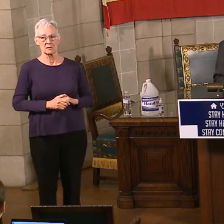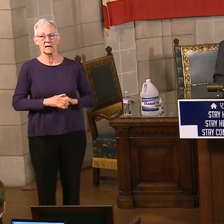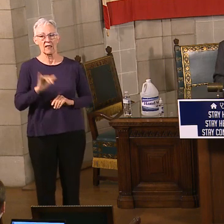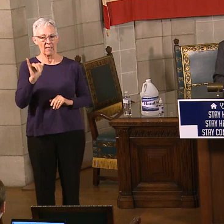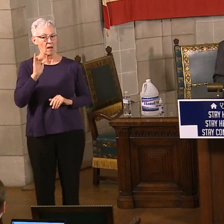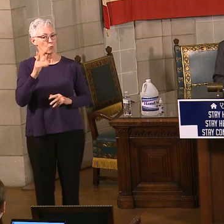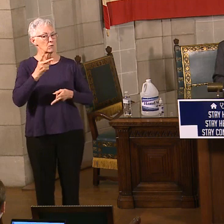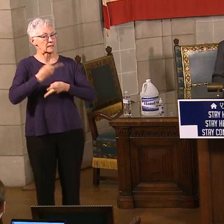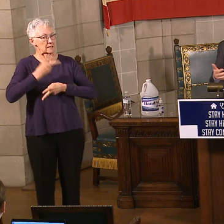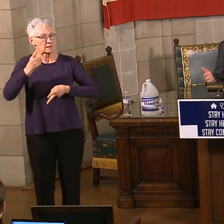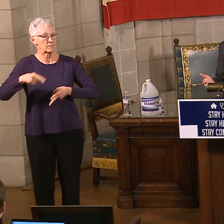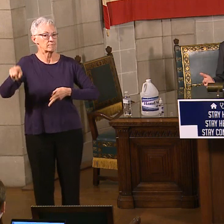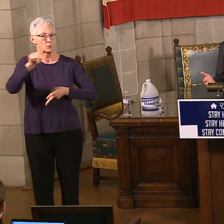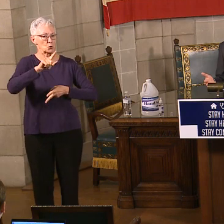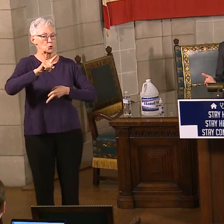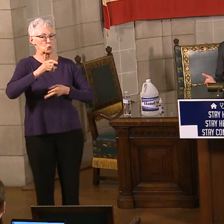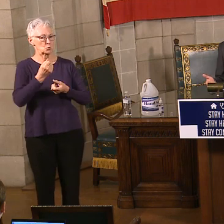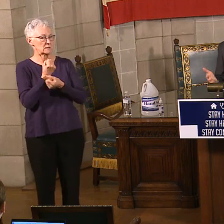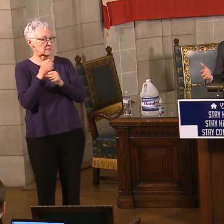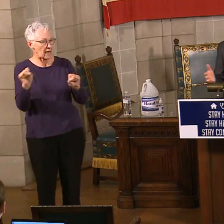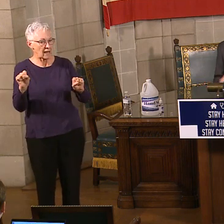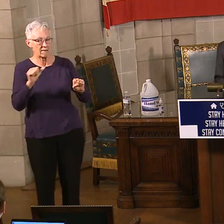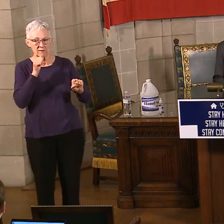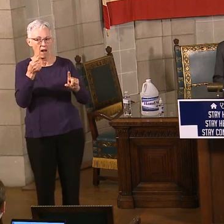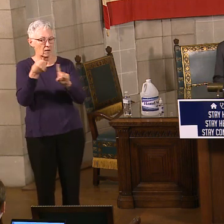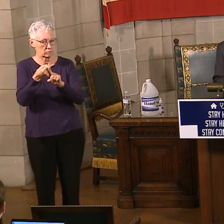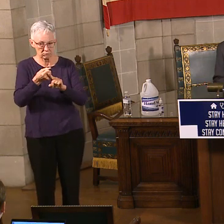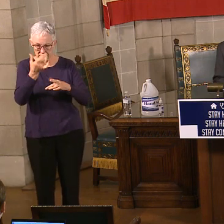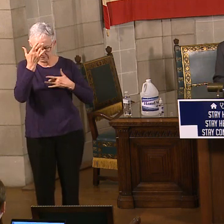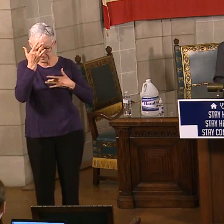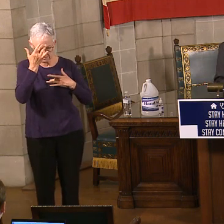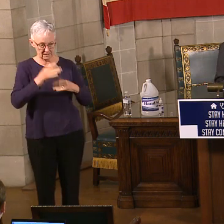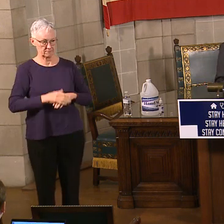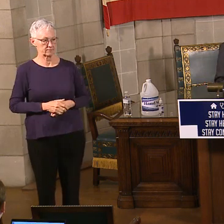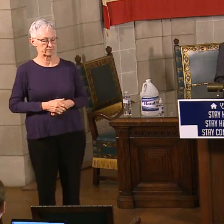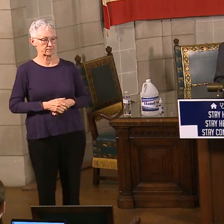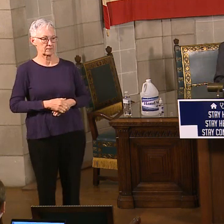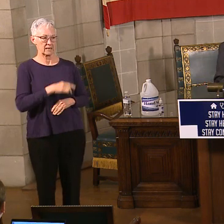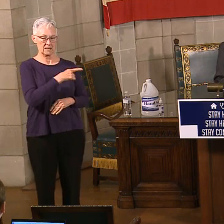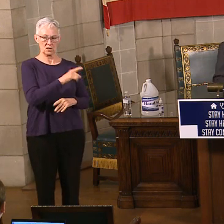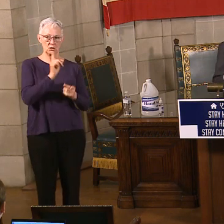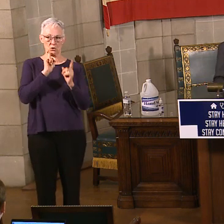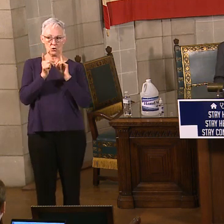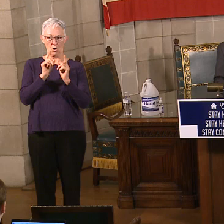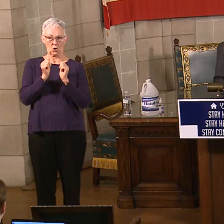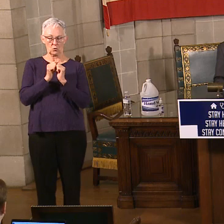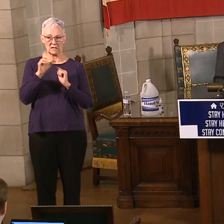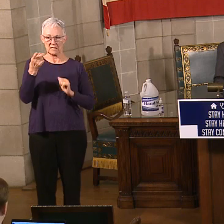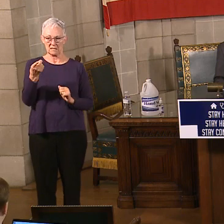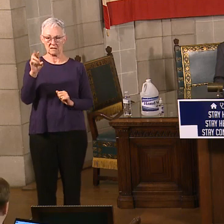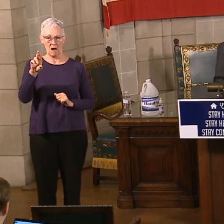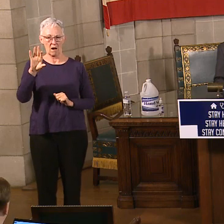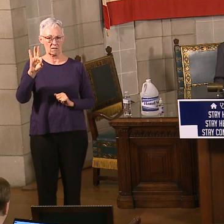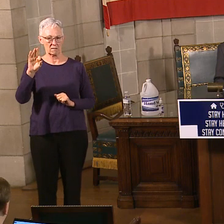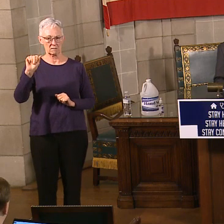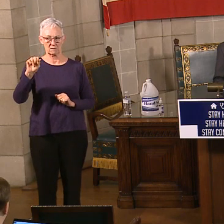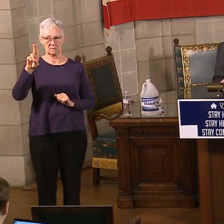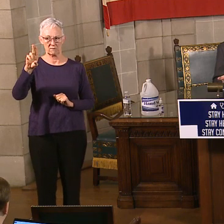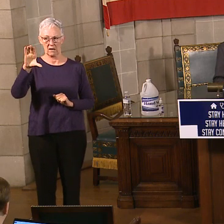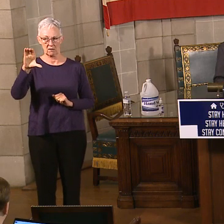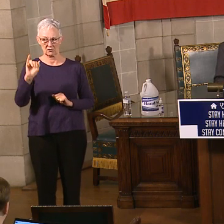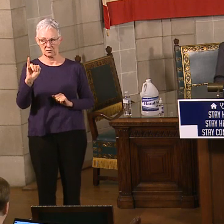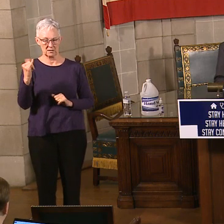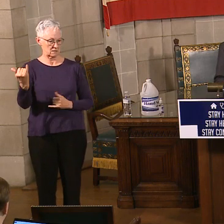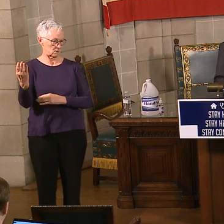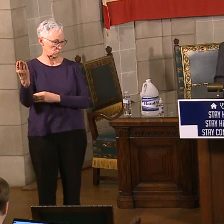Also, today, we were talking with, I was on the phone call with Dr. Fauci, who has been representing the administration and talking about